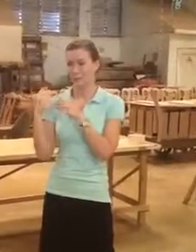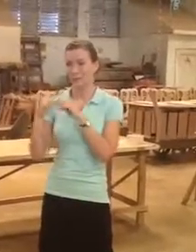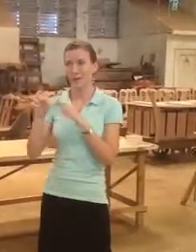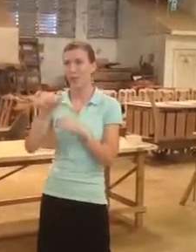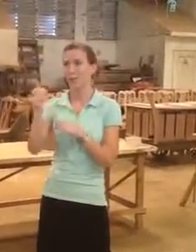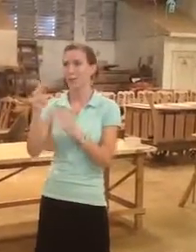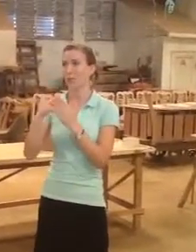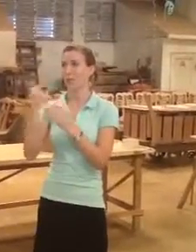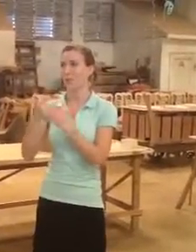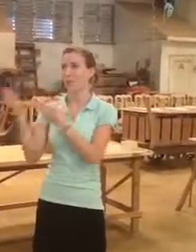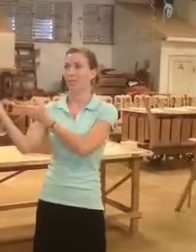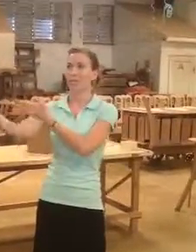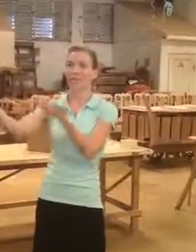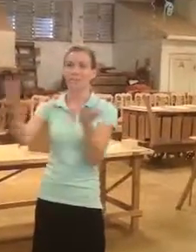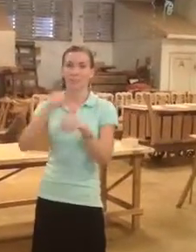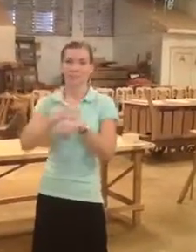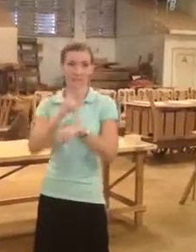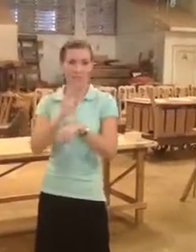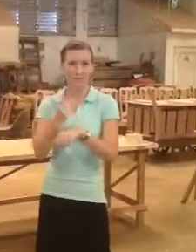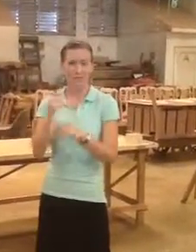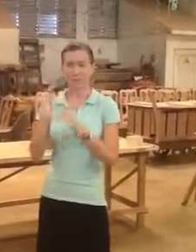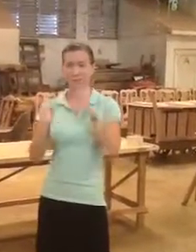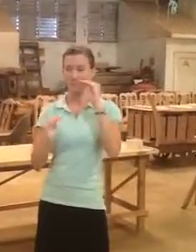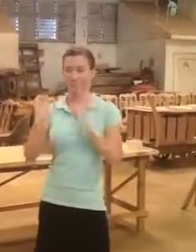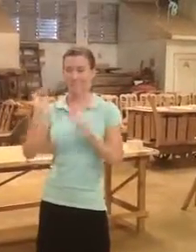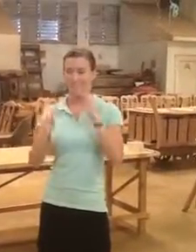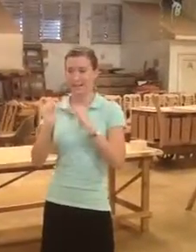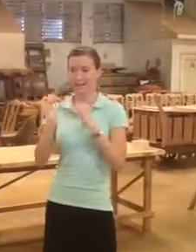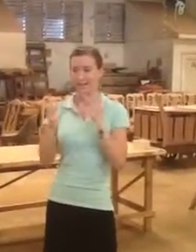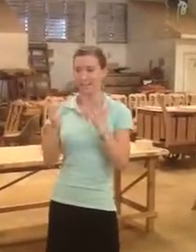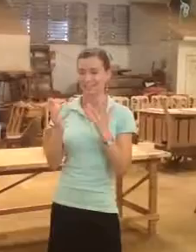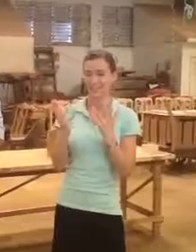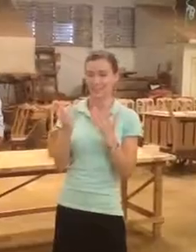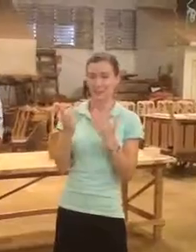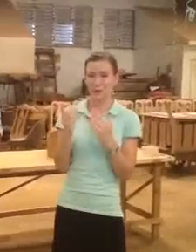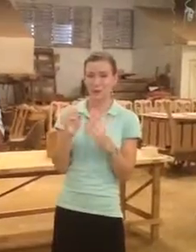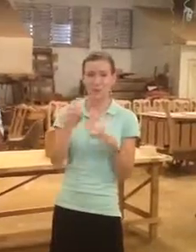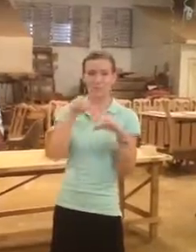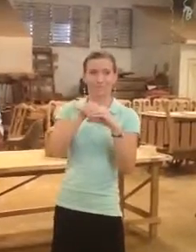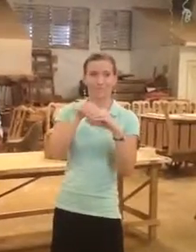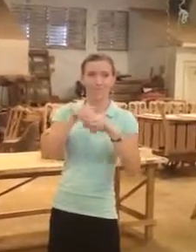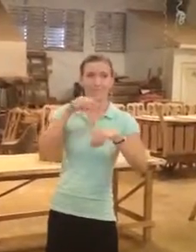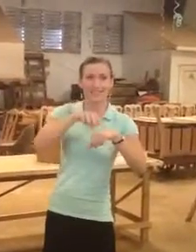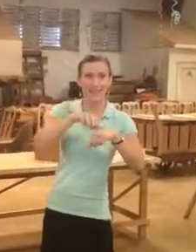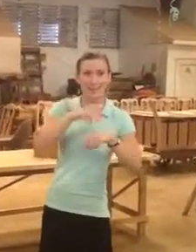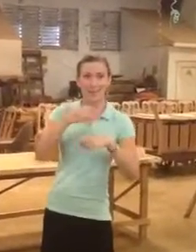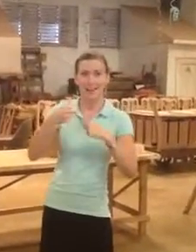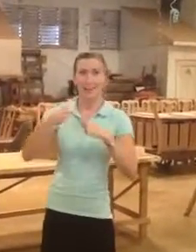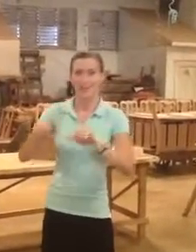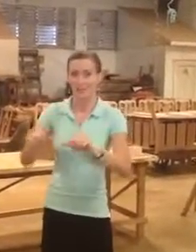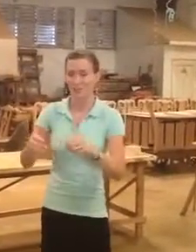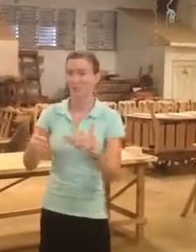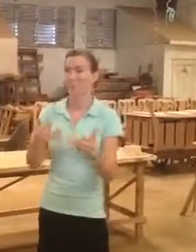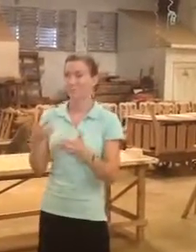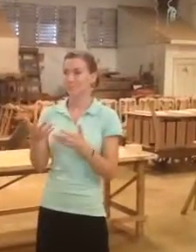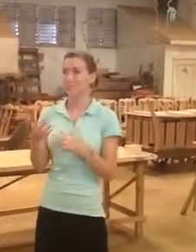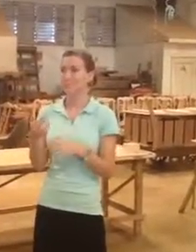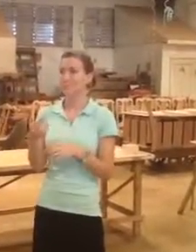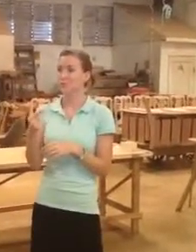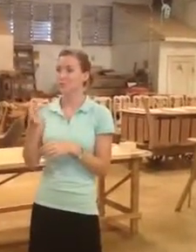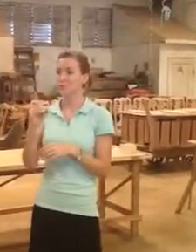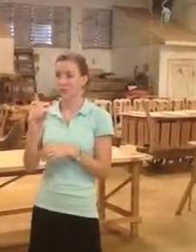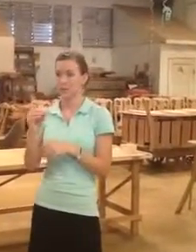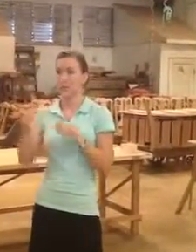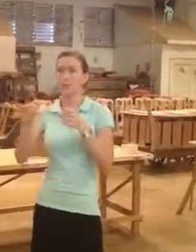know, around here. So trying to balance, where to put my time and effort in. But there is still, Godley is the factory manager here. He does all the